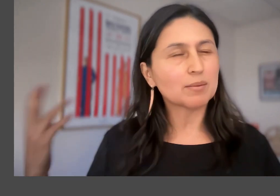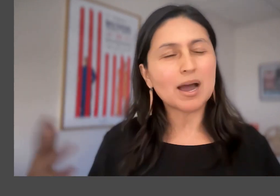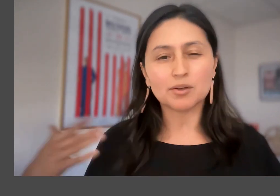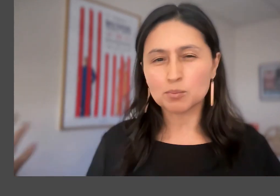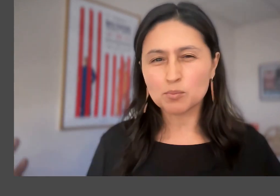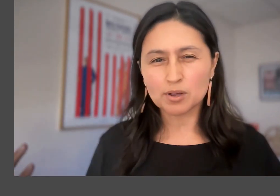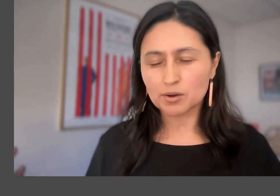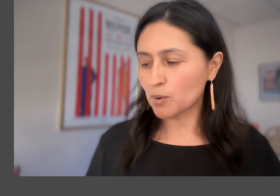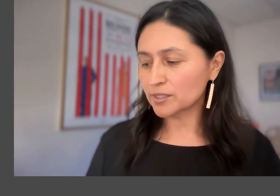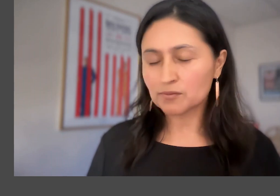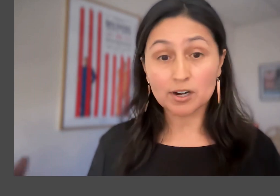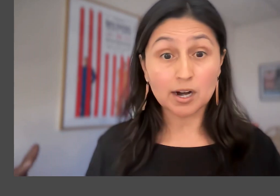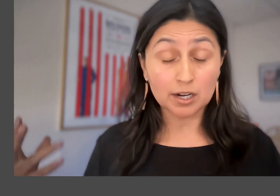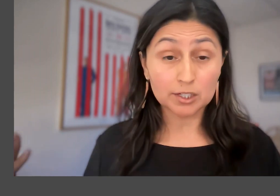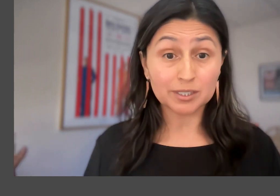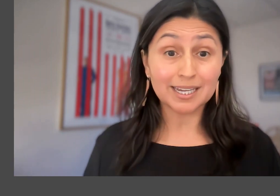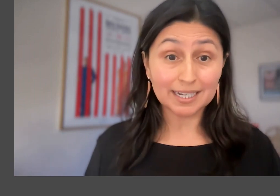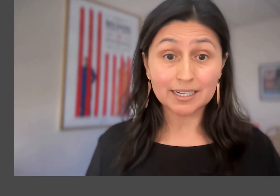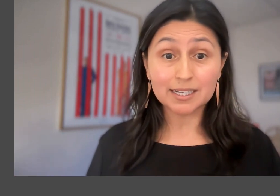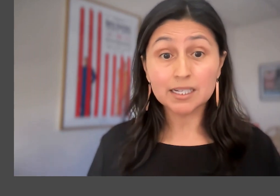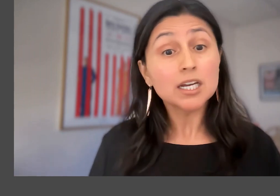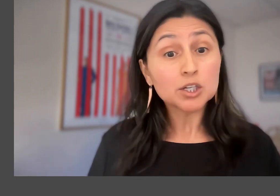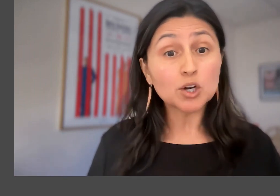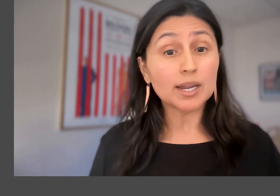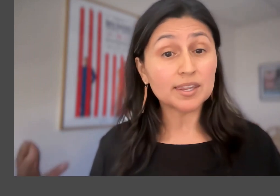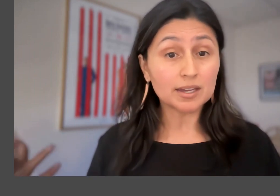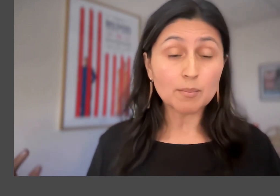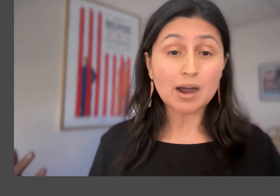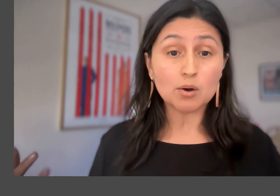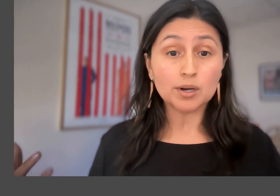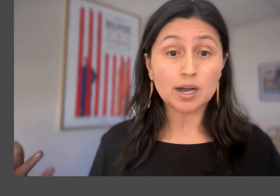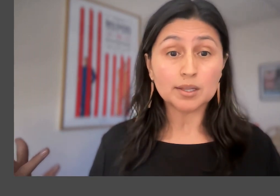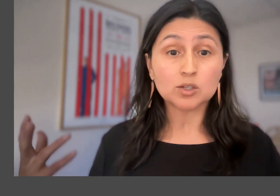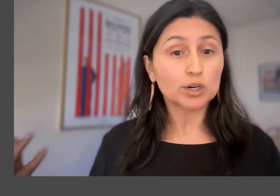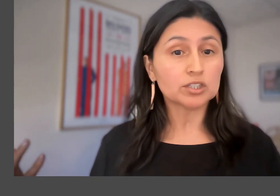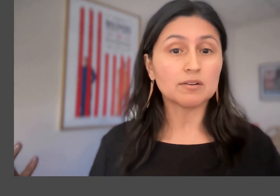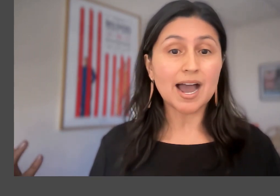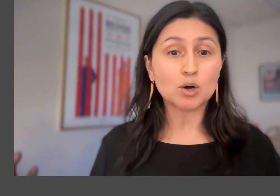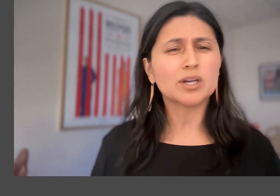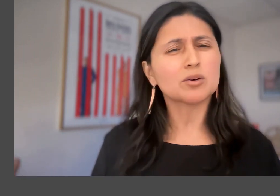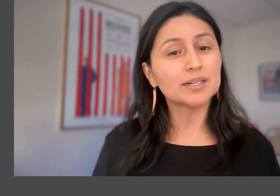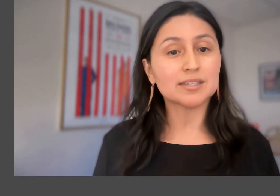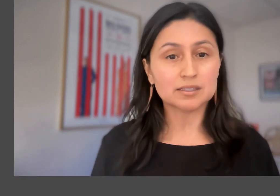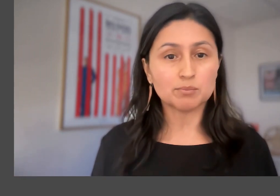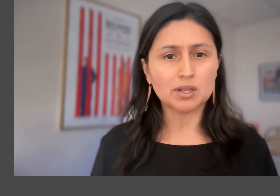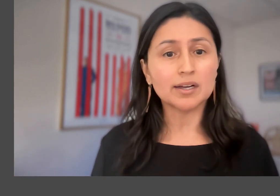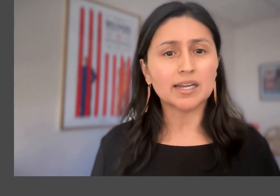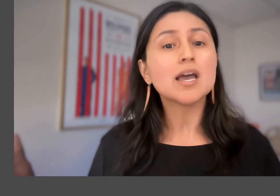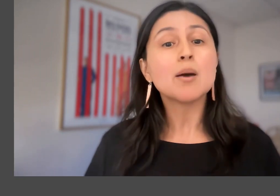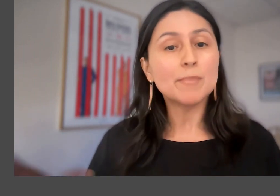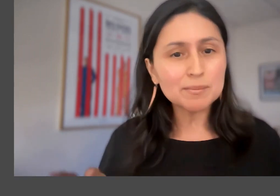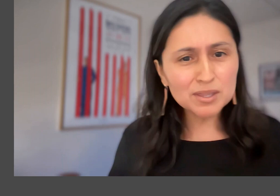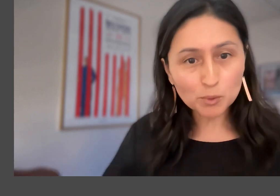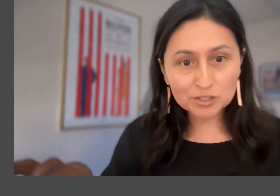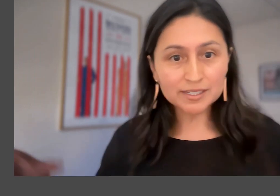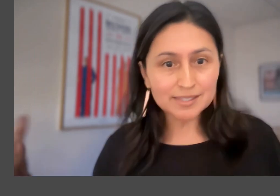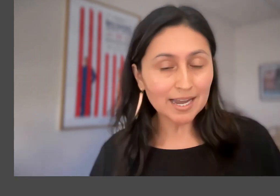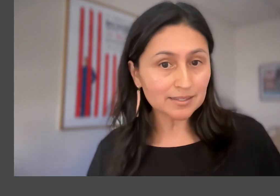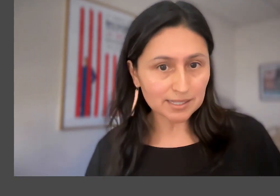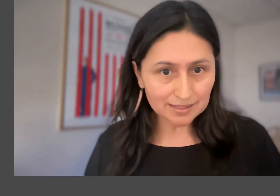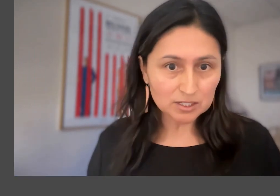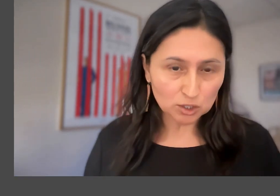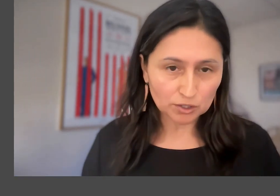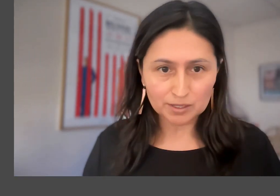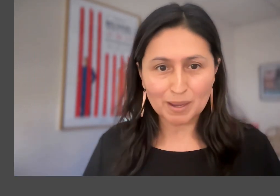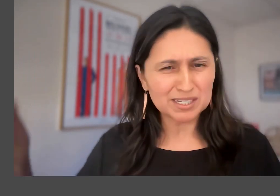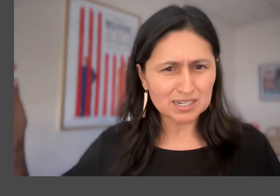as we think about other parts of our country's identity, and think about this question of how do we create a sense of belonging? Maybe the borderlands